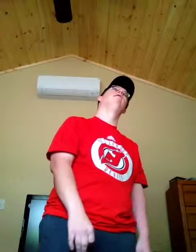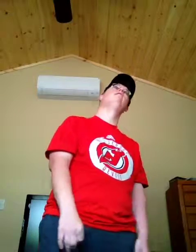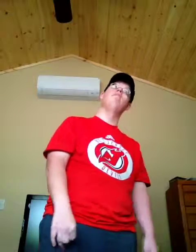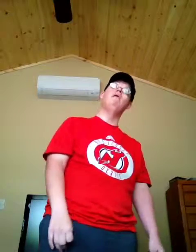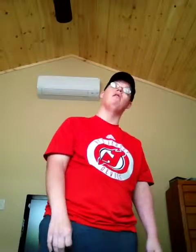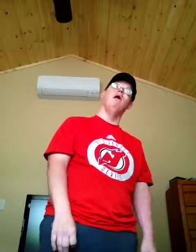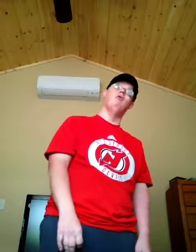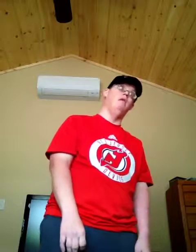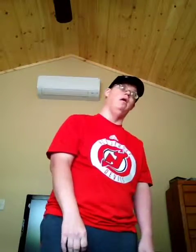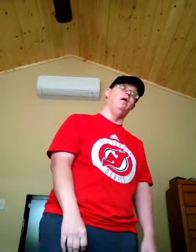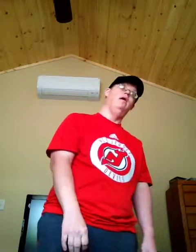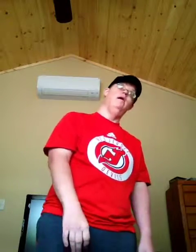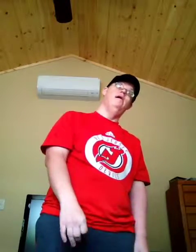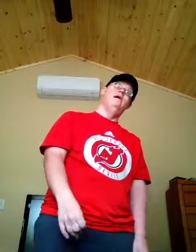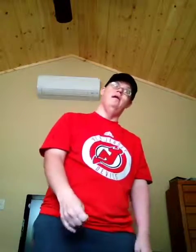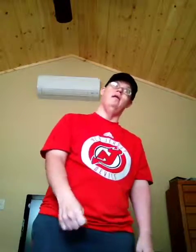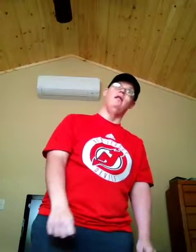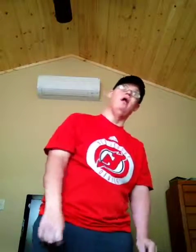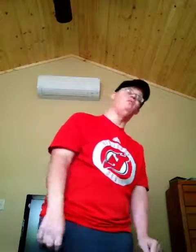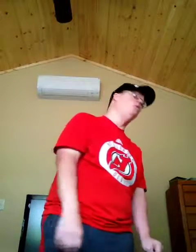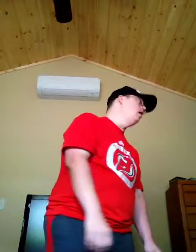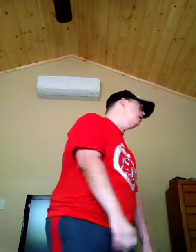This means a lot to me. That's why